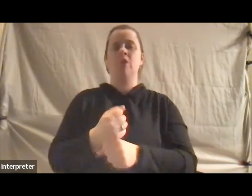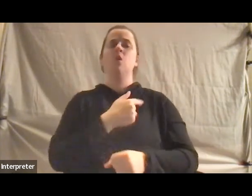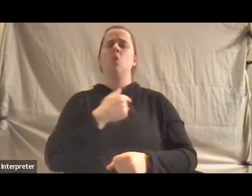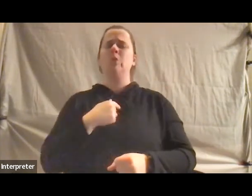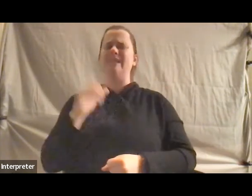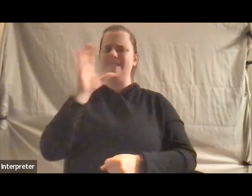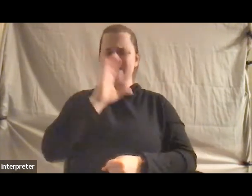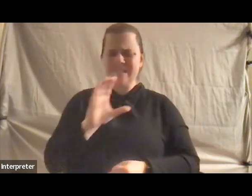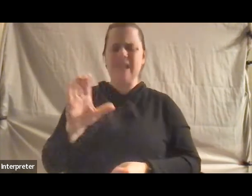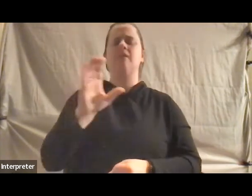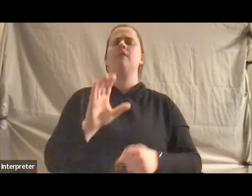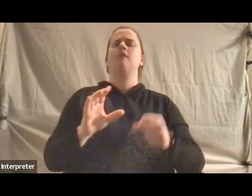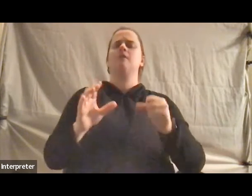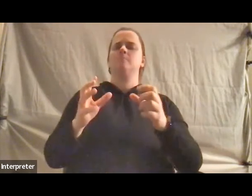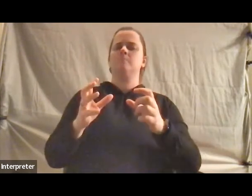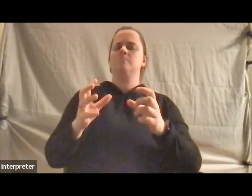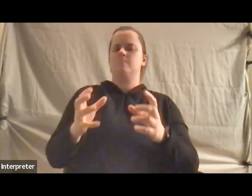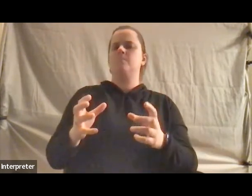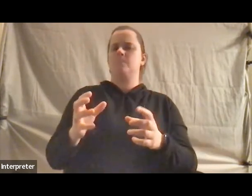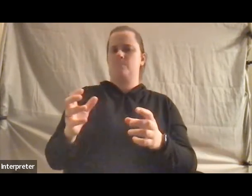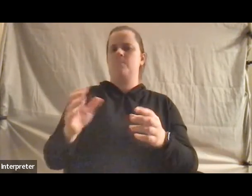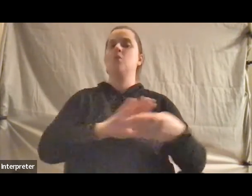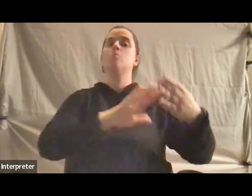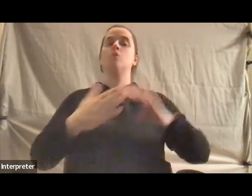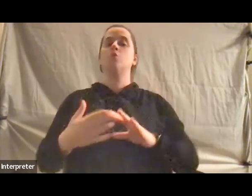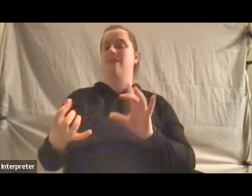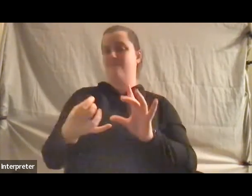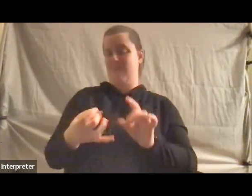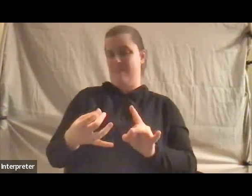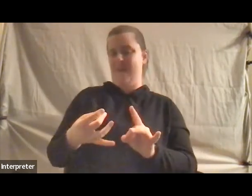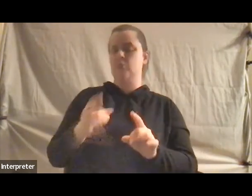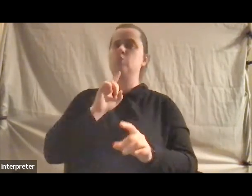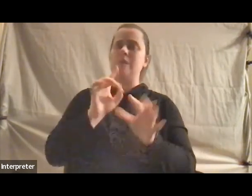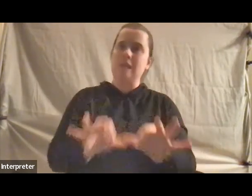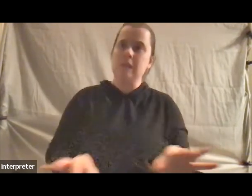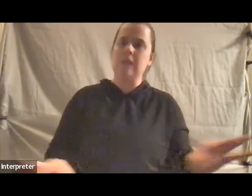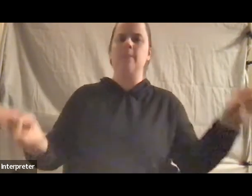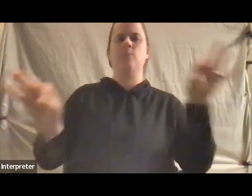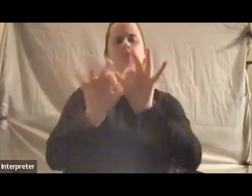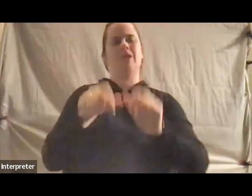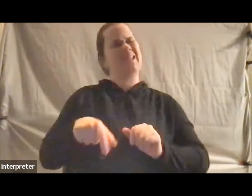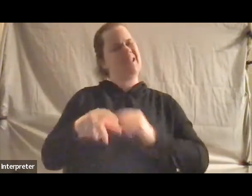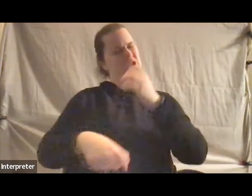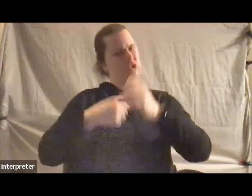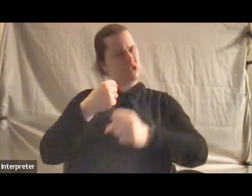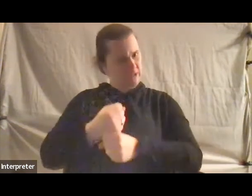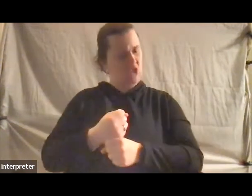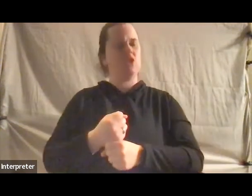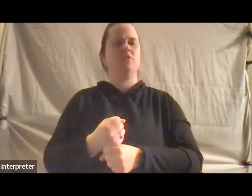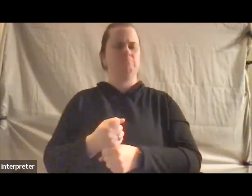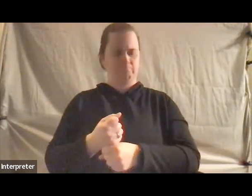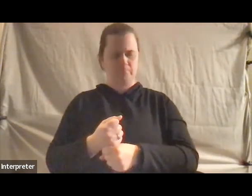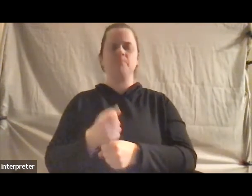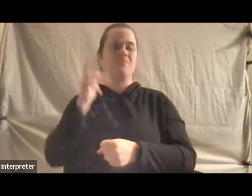is especially important to hear from you this year. We will be seeking guidance on how we approach the collective